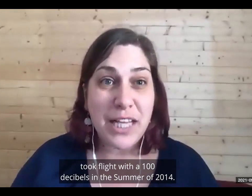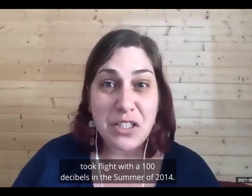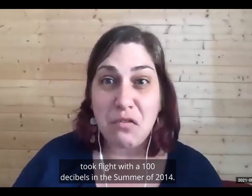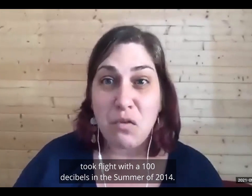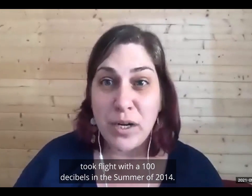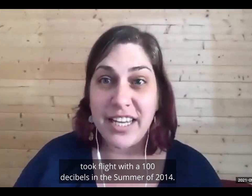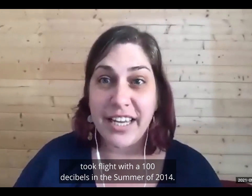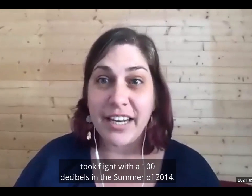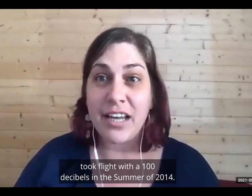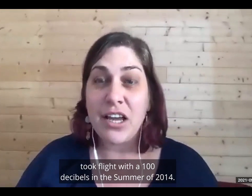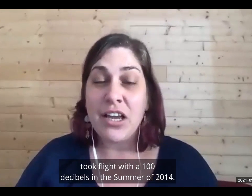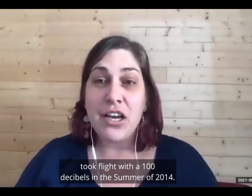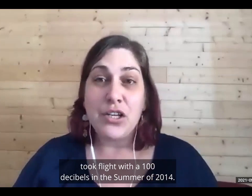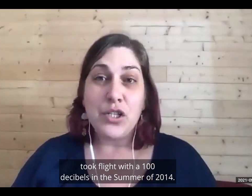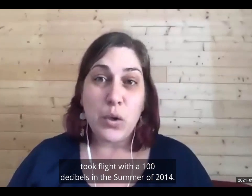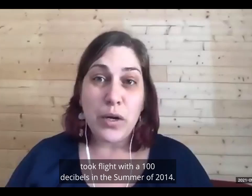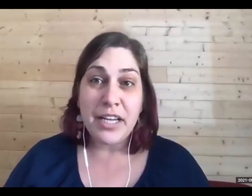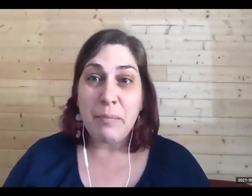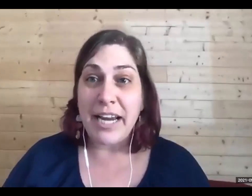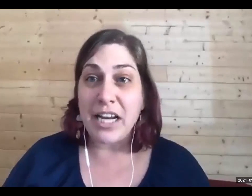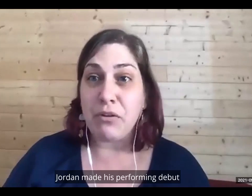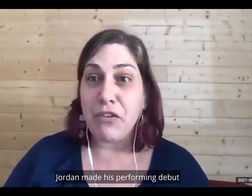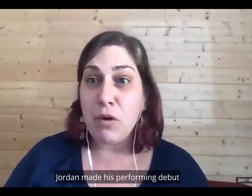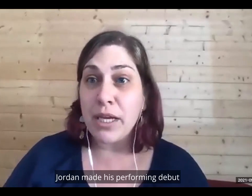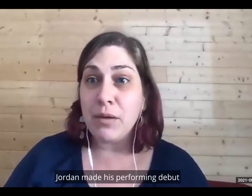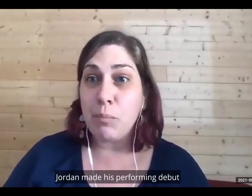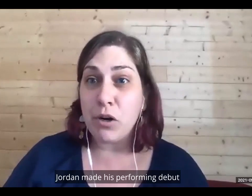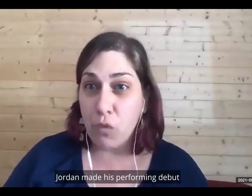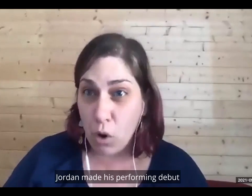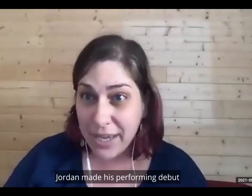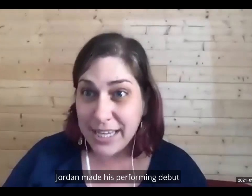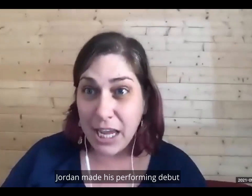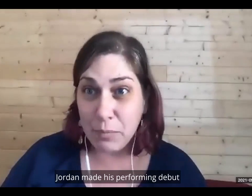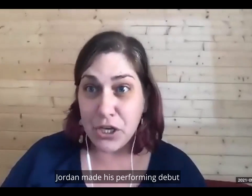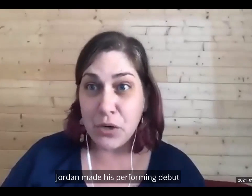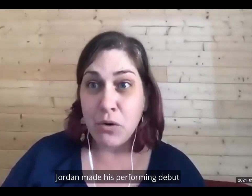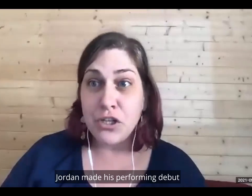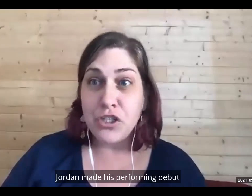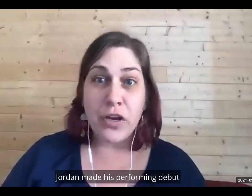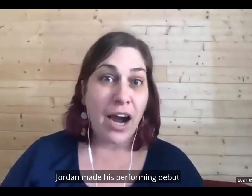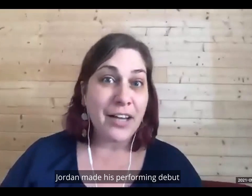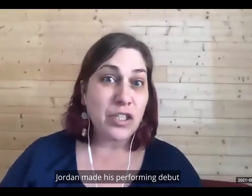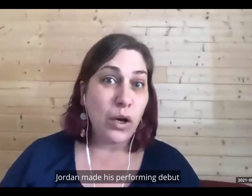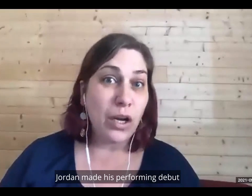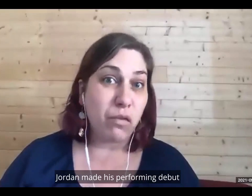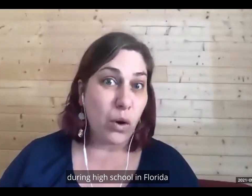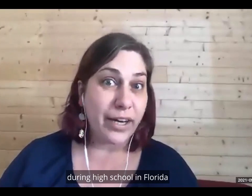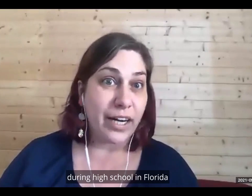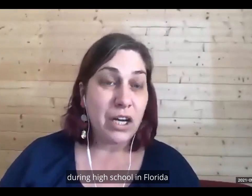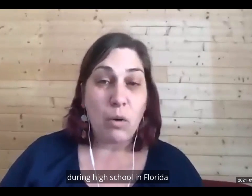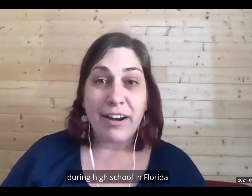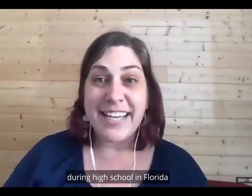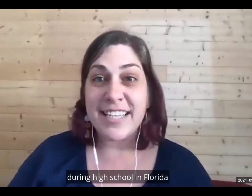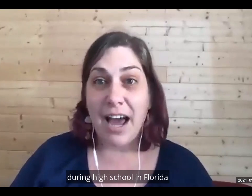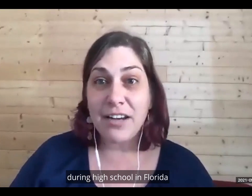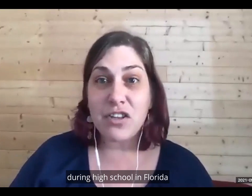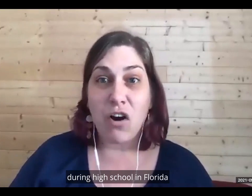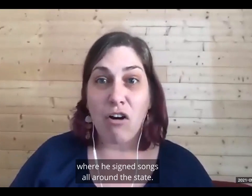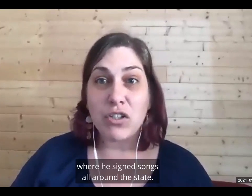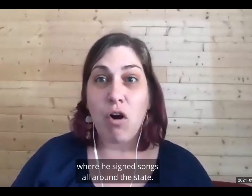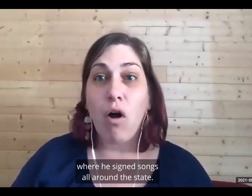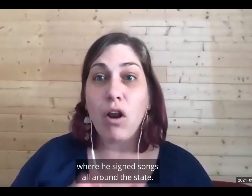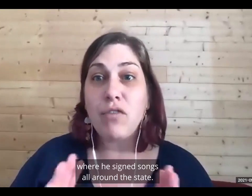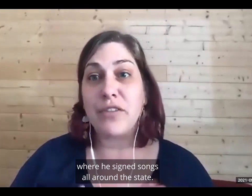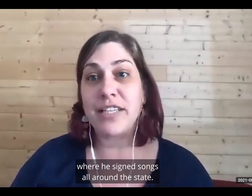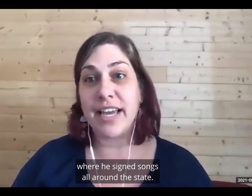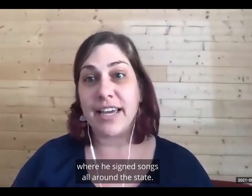decibels in the summer of 2014. Jordan made his performing debut during high school in Florida,